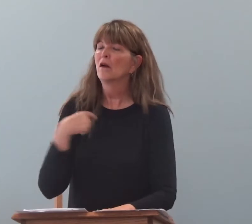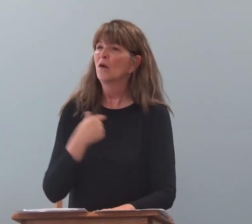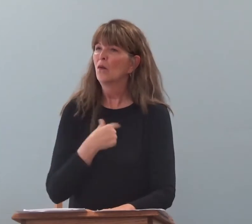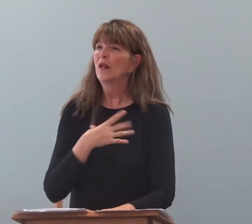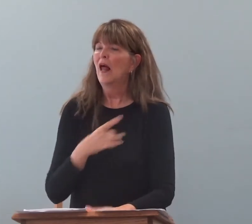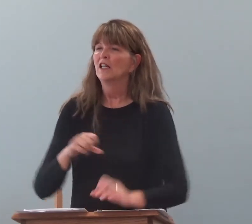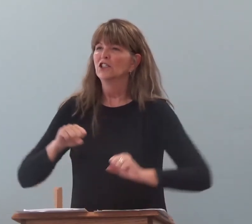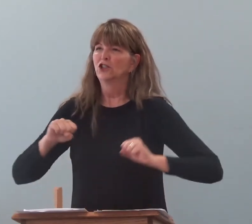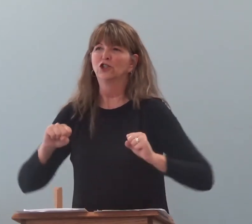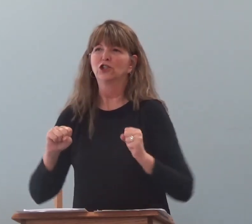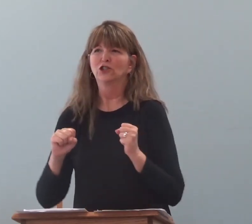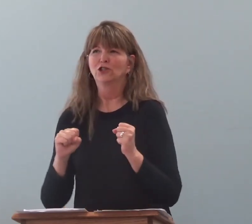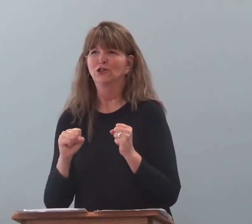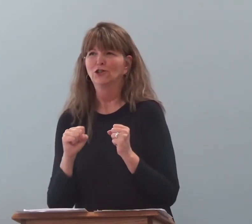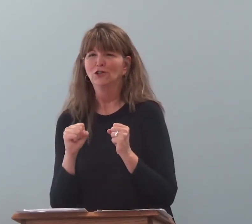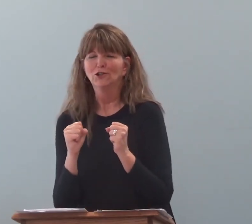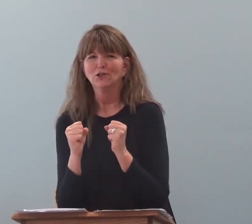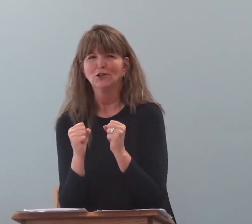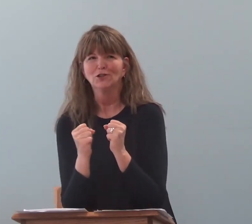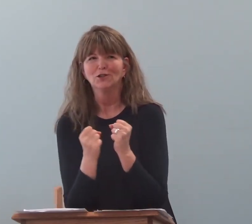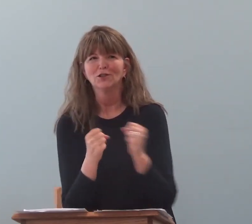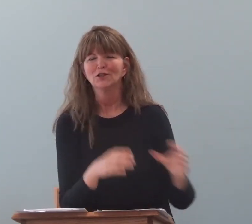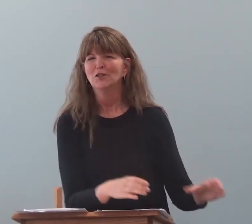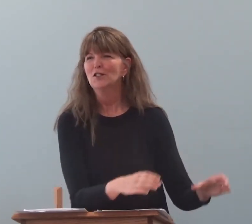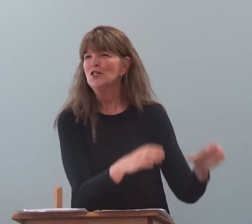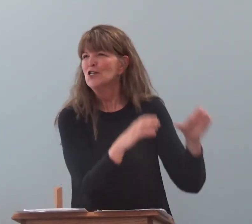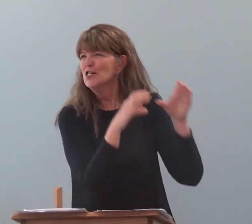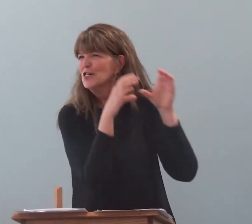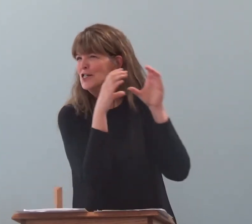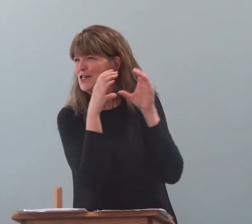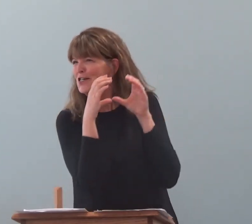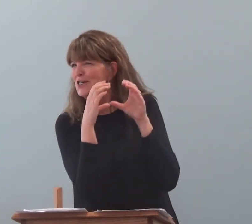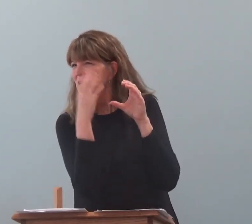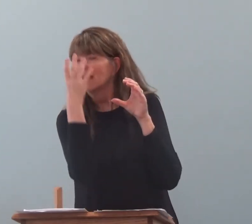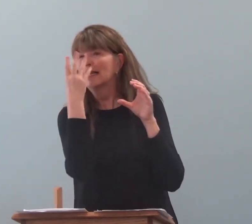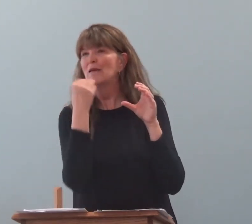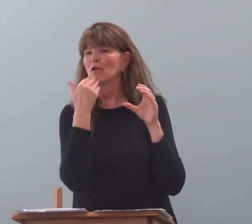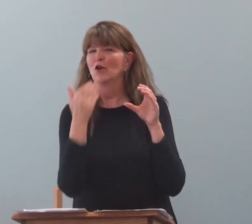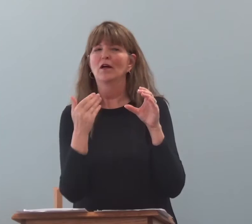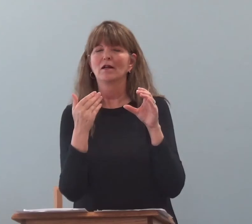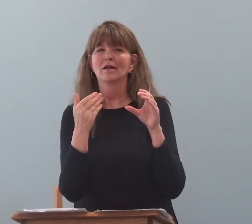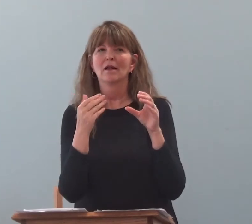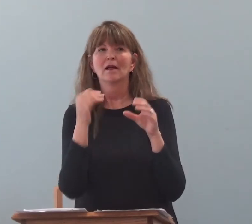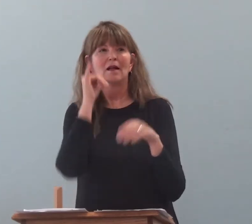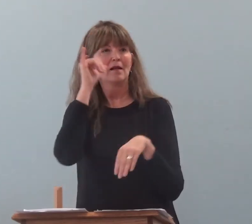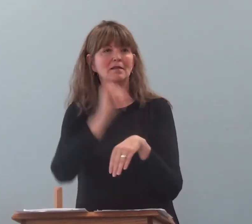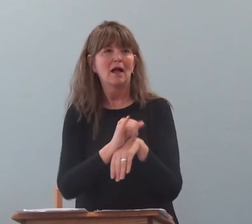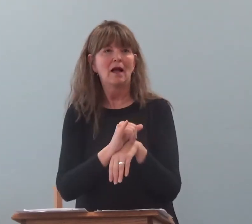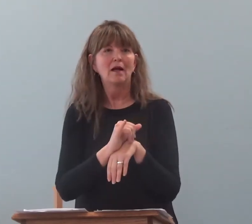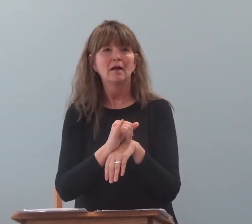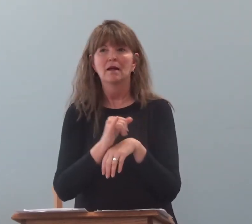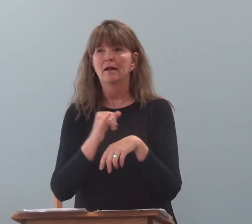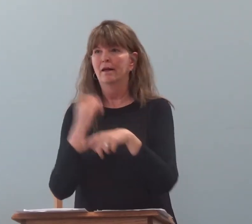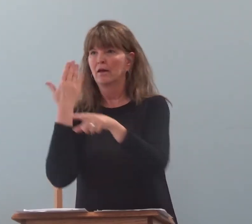those occurrences. Like, you know, this week all night it's been really warm, and I like a cold